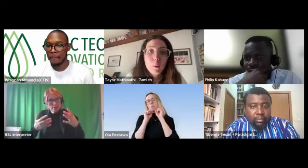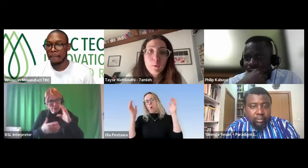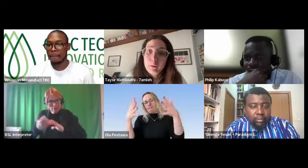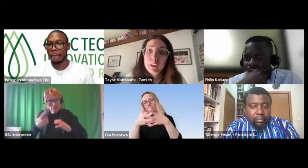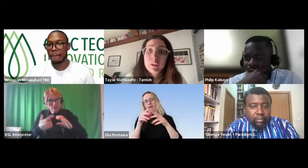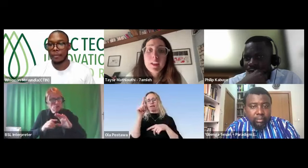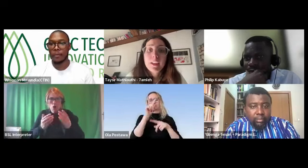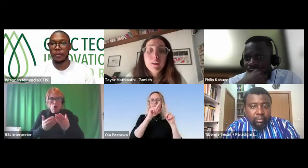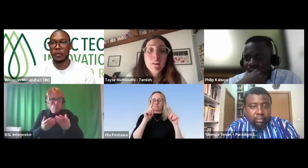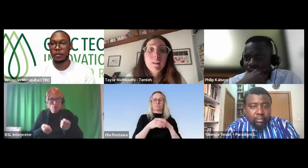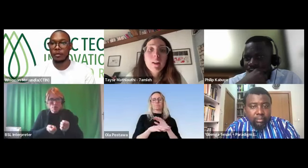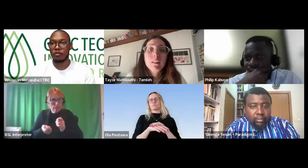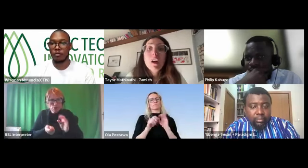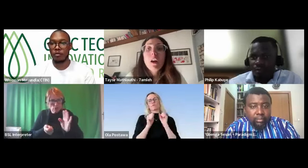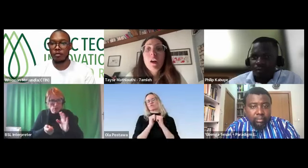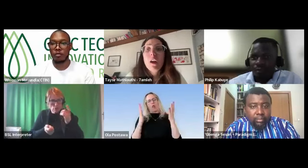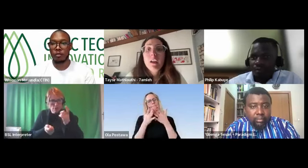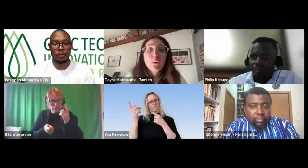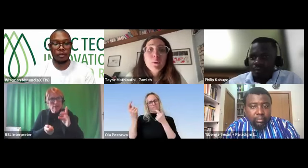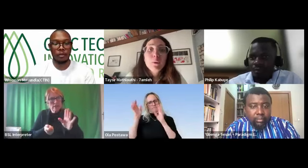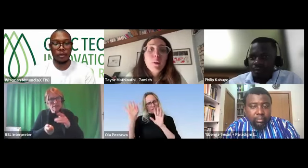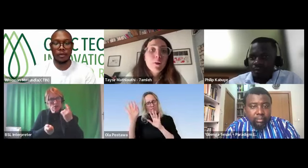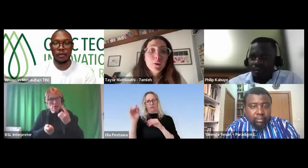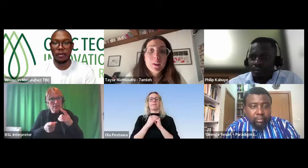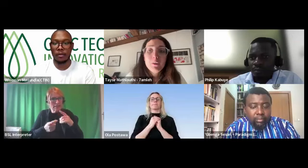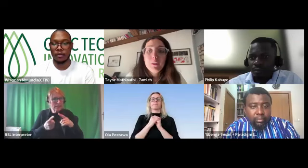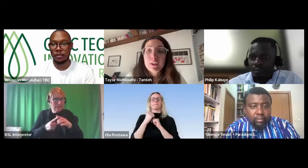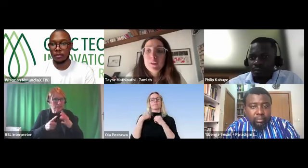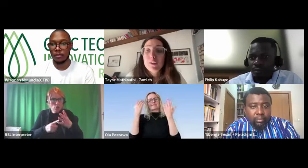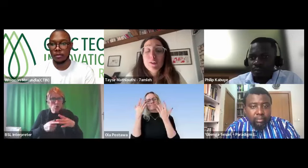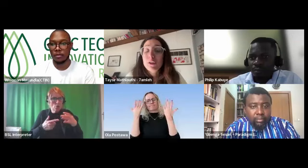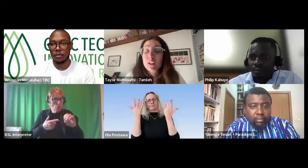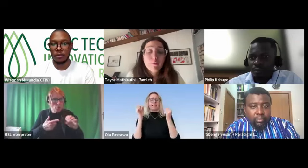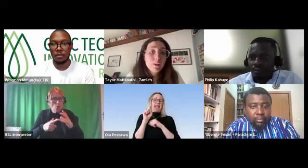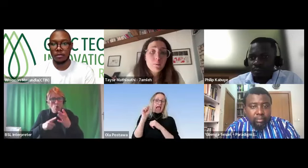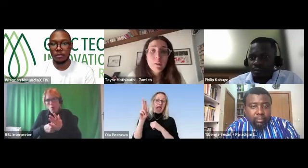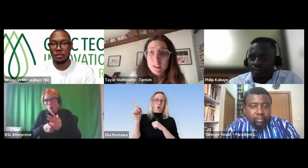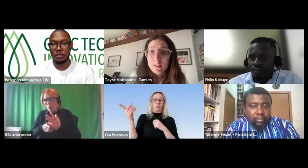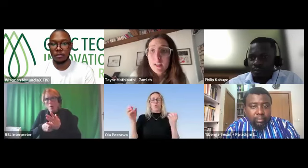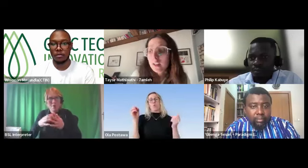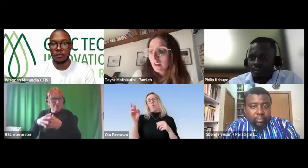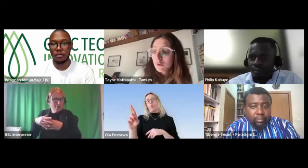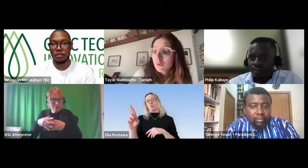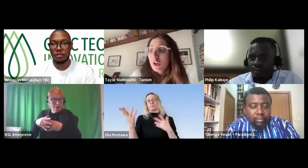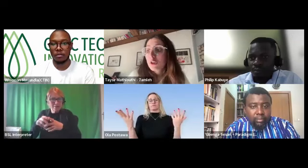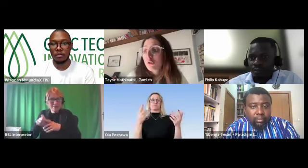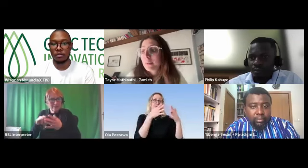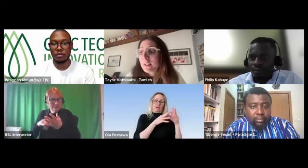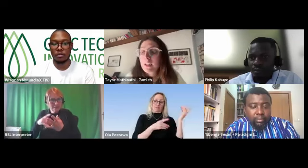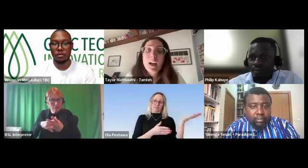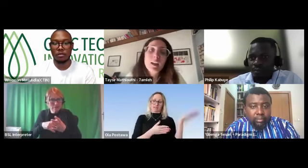we need global regulation, and I don't think that EU or US regulations, such as, for example, the DSA in the